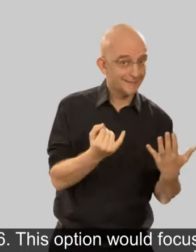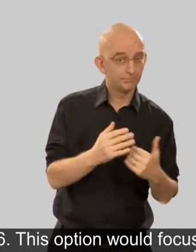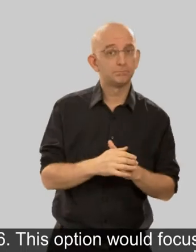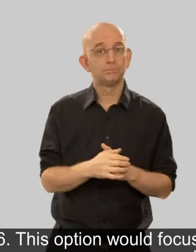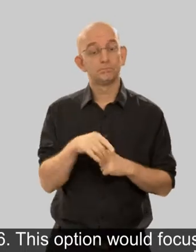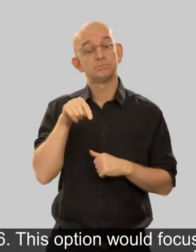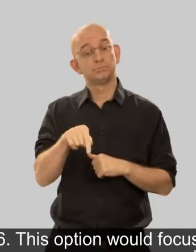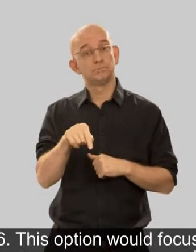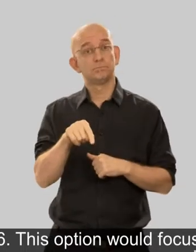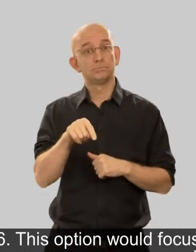Number 26.